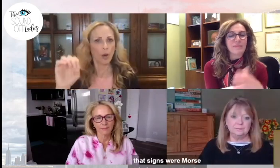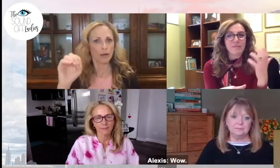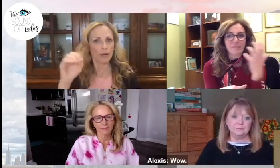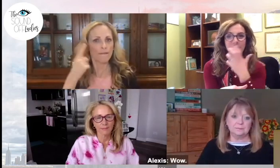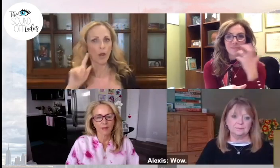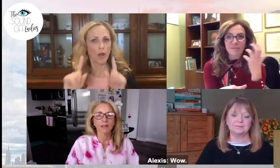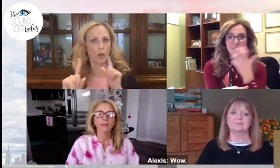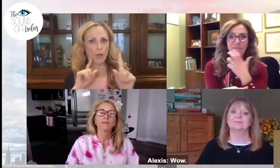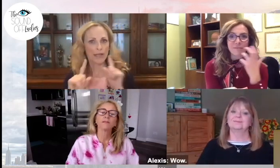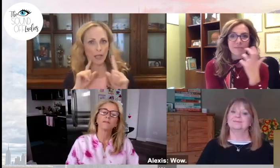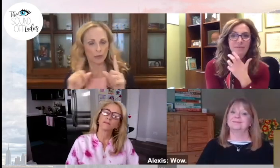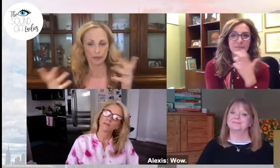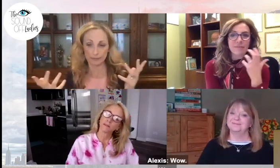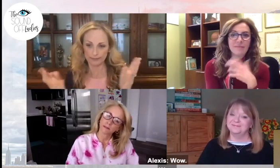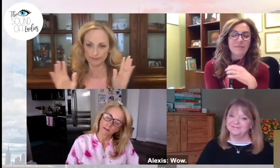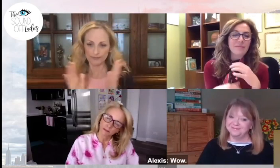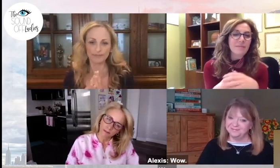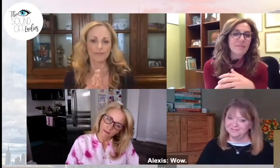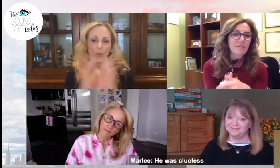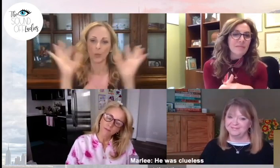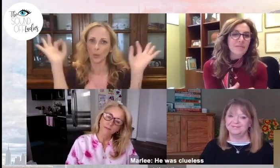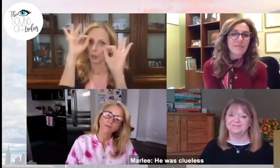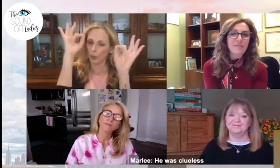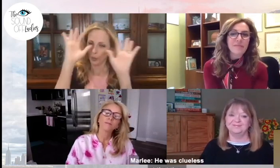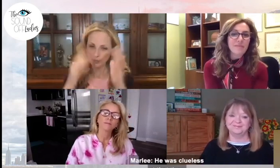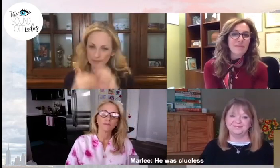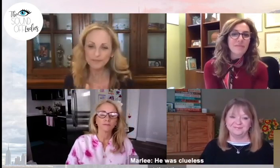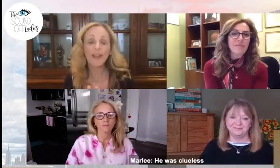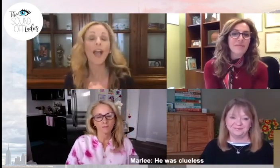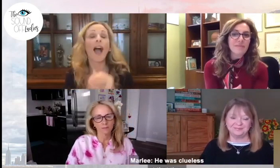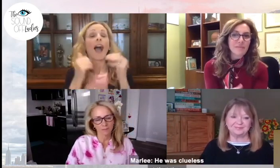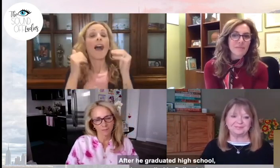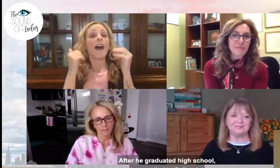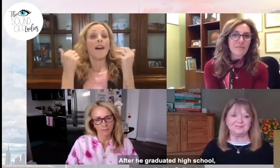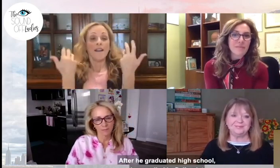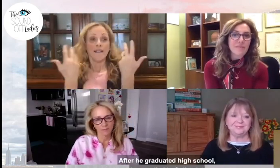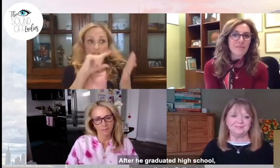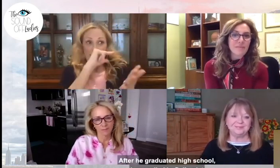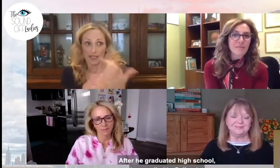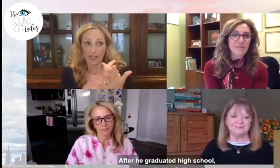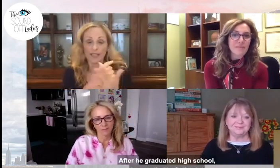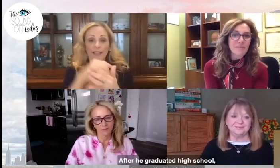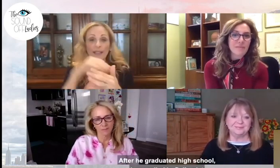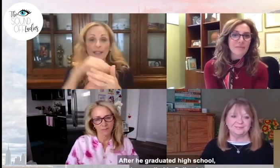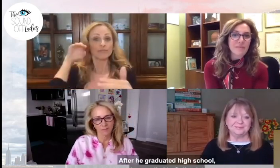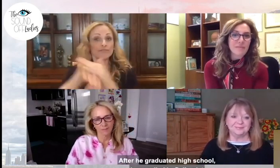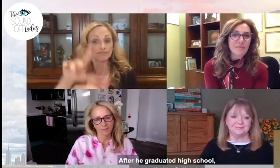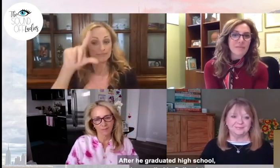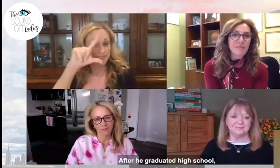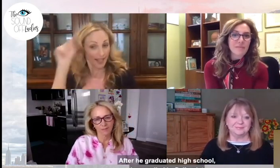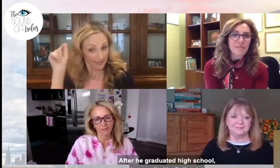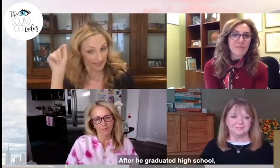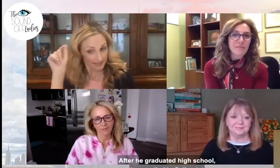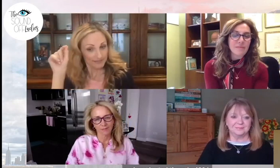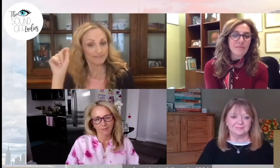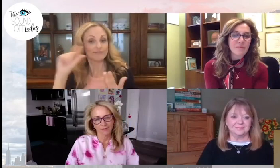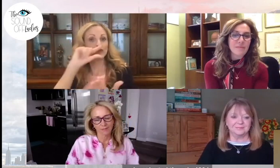of Morse code for communication. He had no idea. He graduated high school and went to